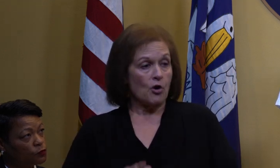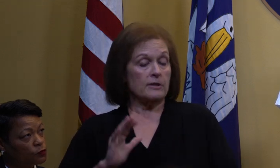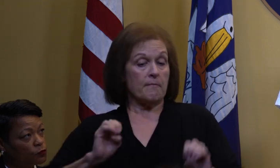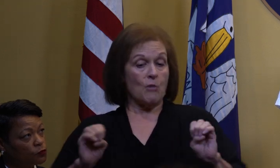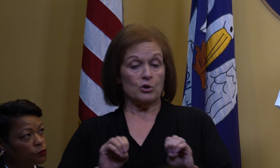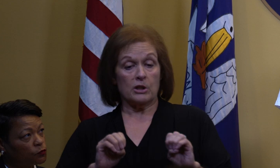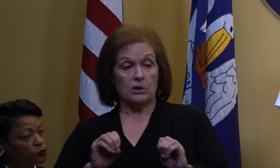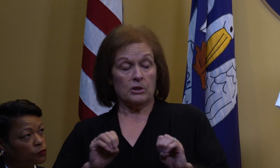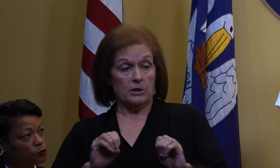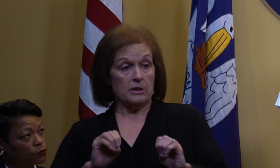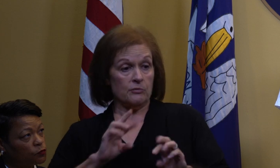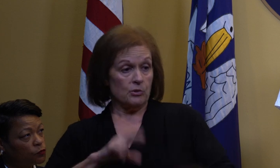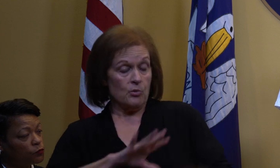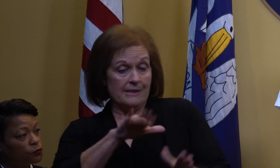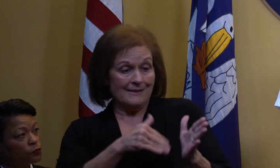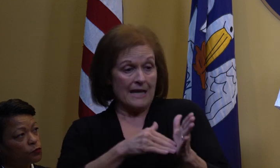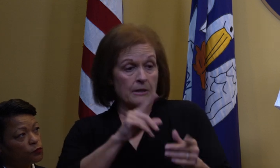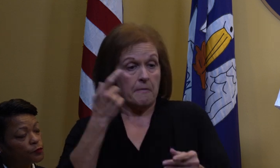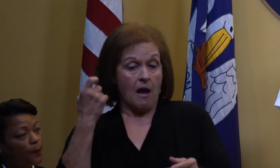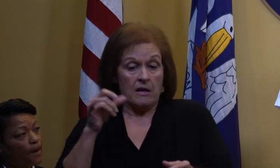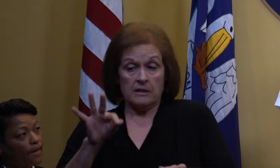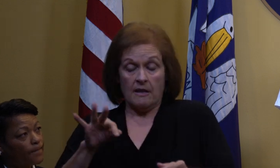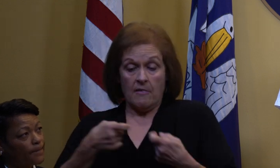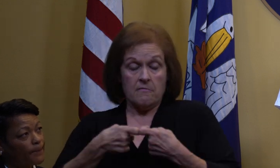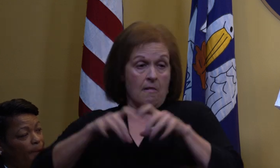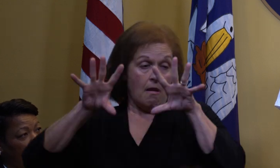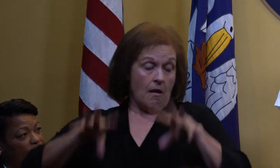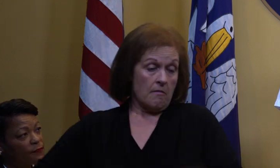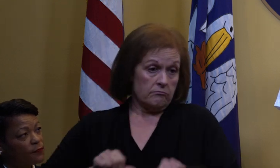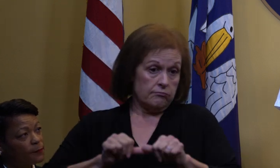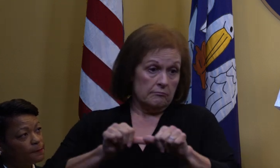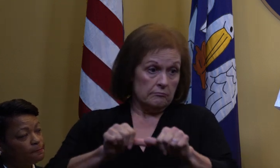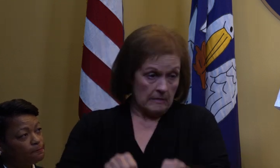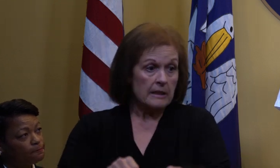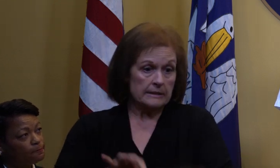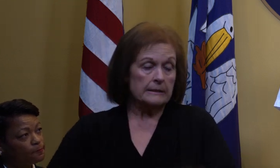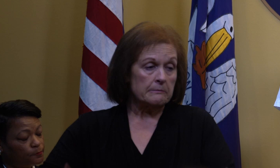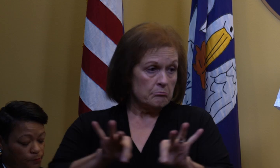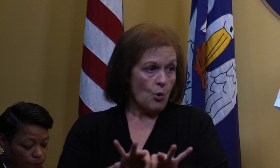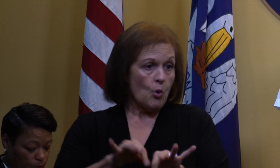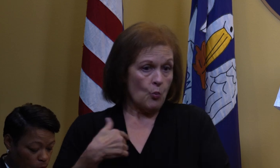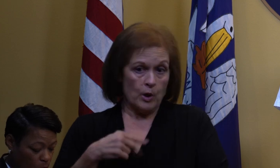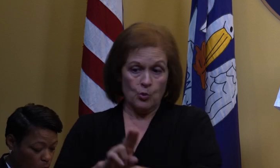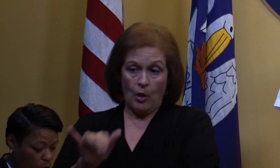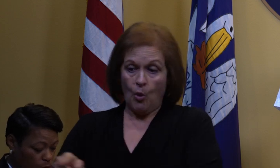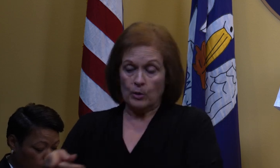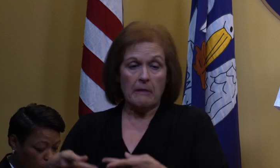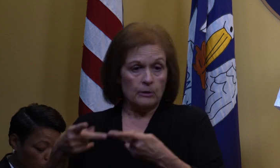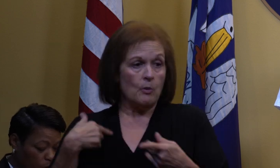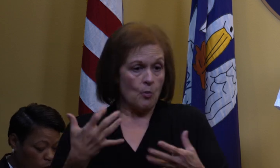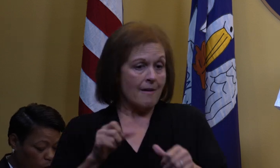Center, when dealing with a long-term power outage in the aftermath of the storm, is invaluable, is crucial, and we want to continue